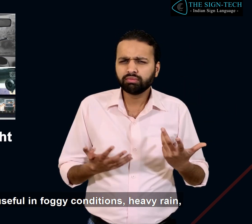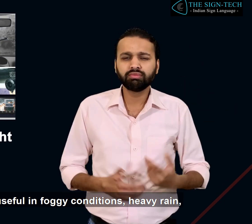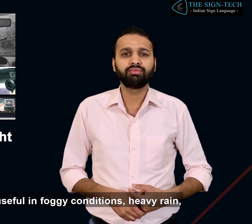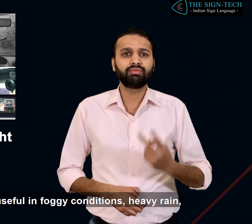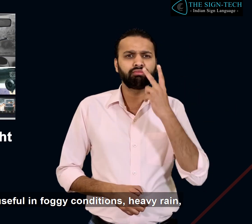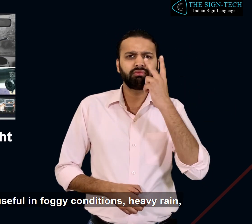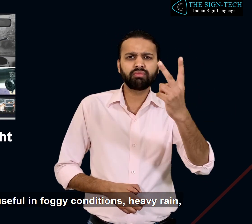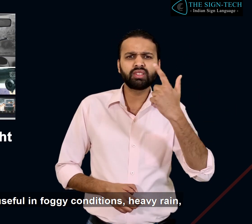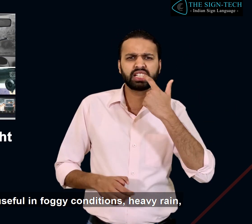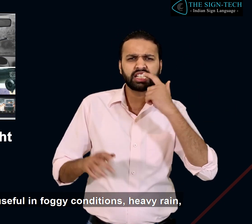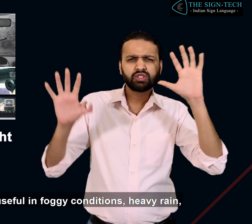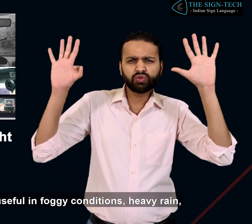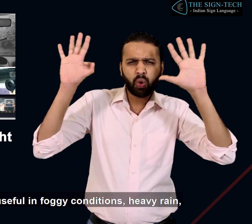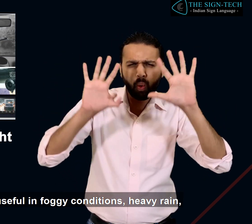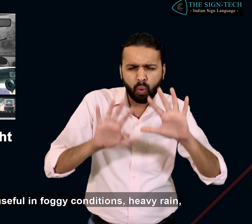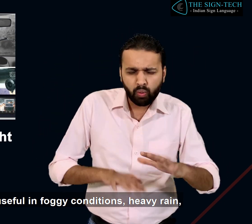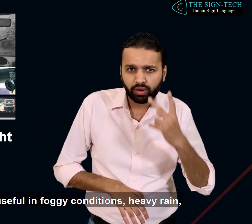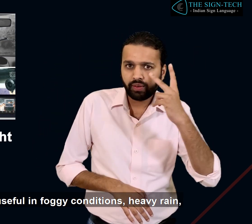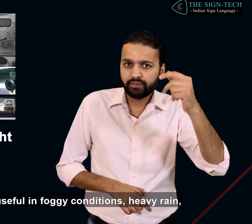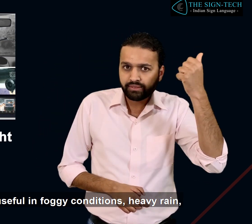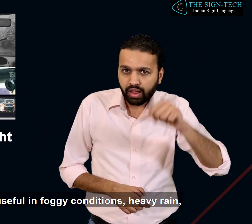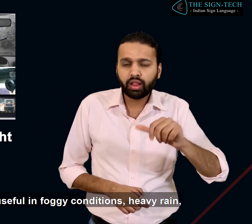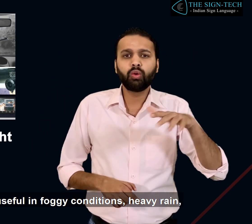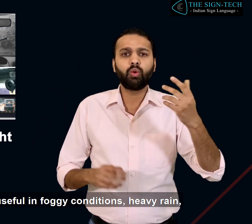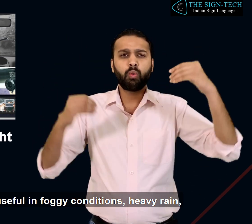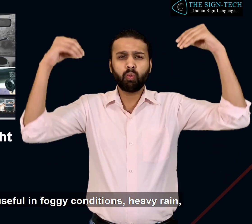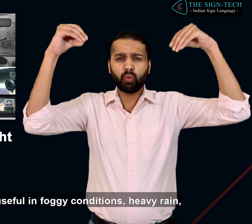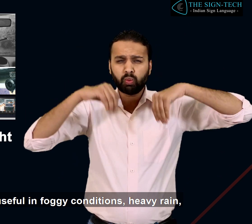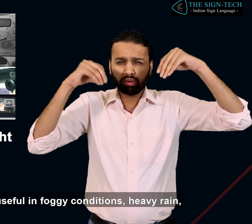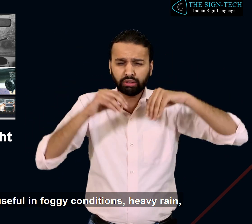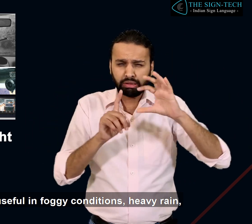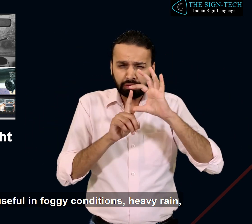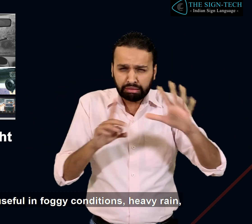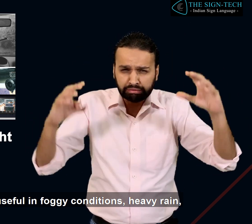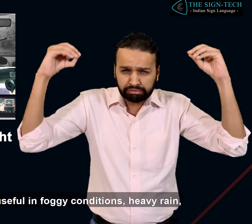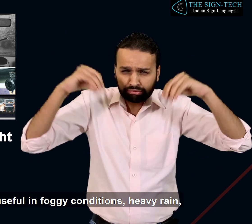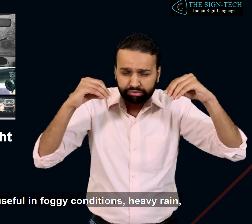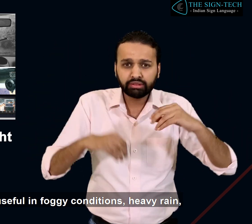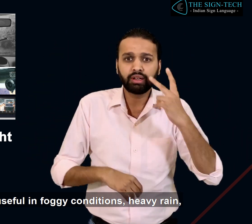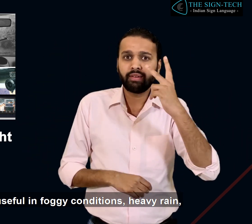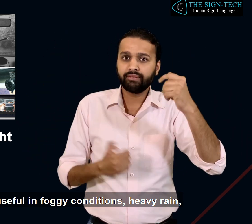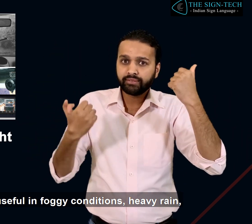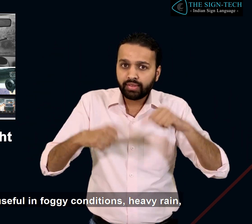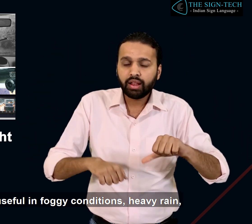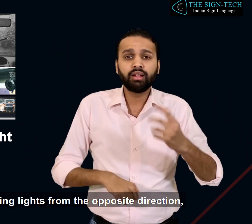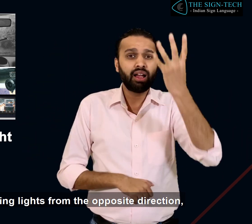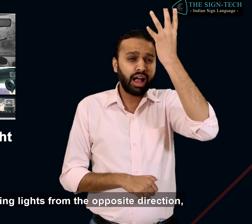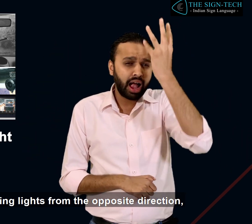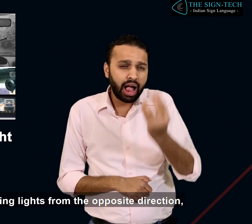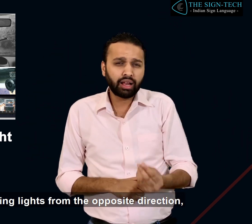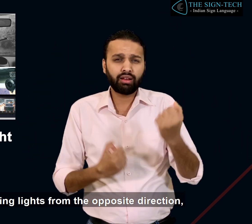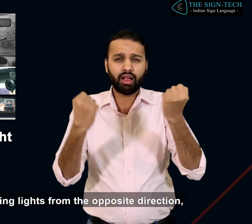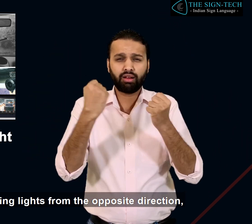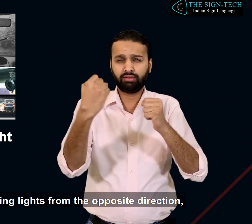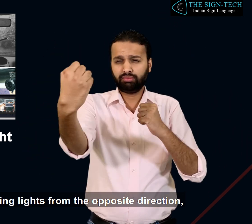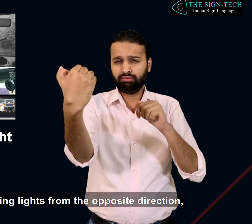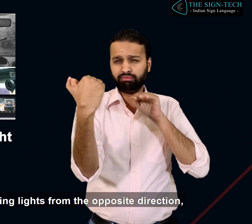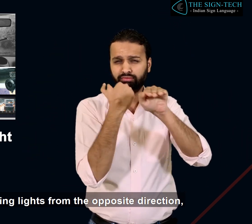The rear-view cam is useful in foggy conditions, heavy rain, and at night, with